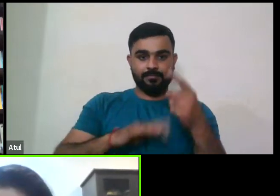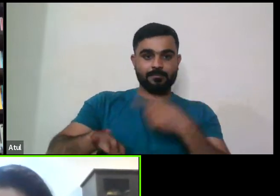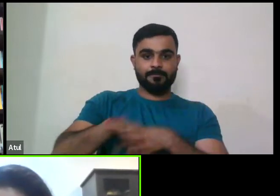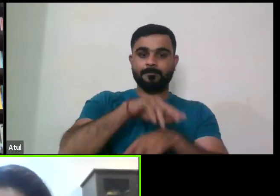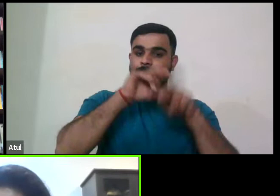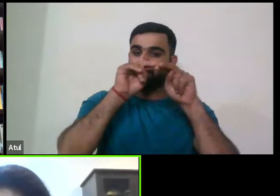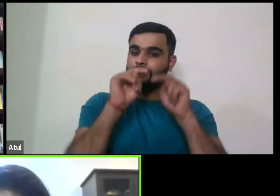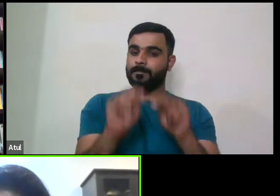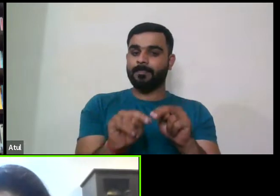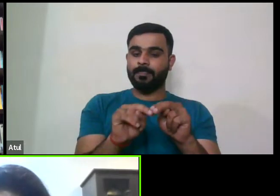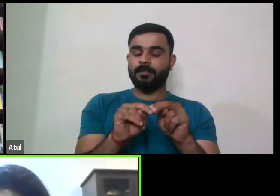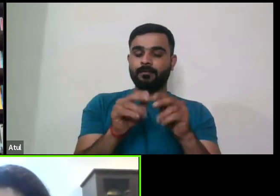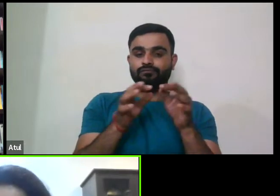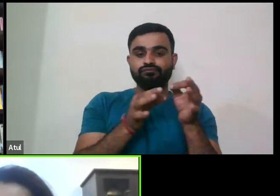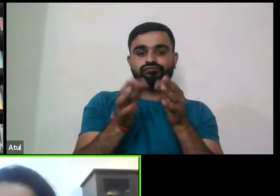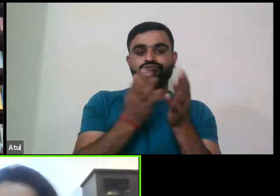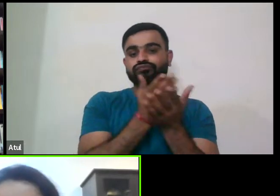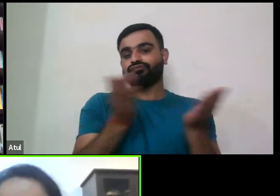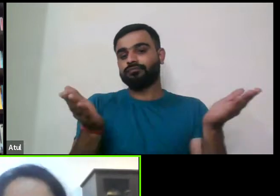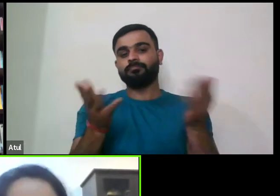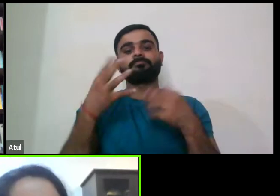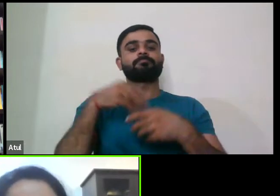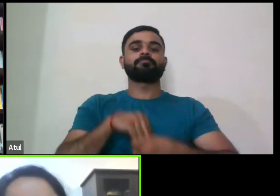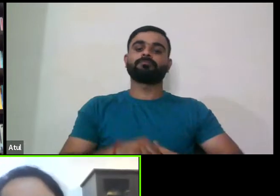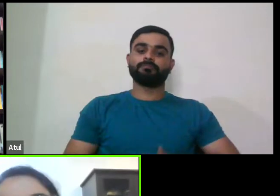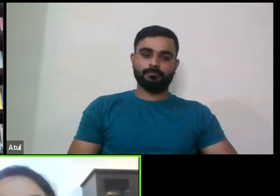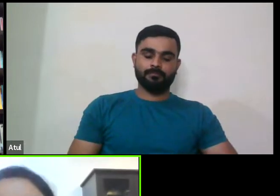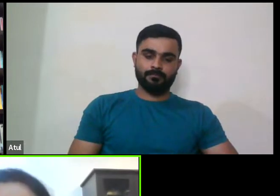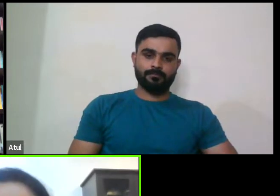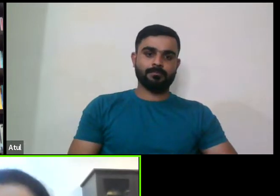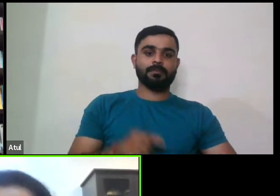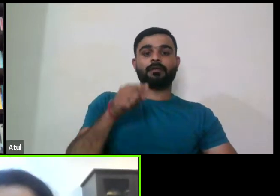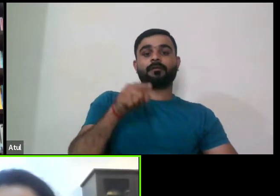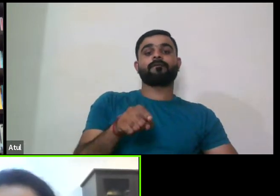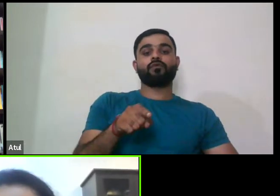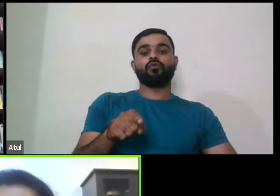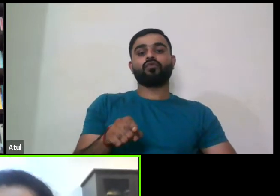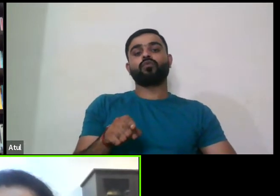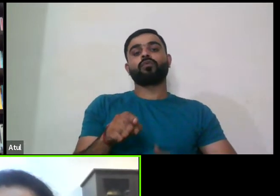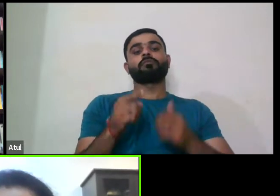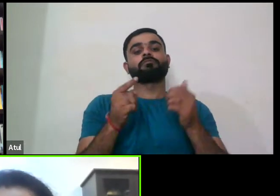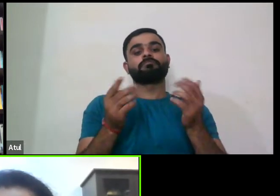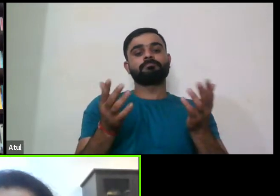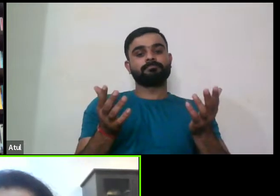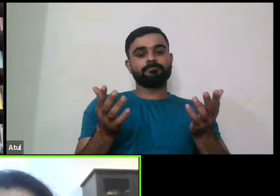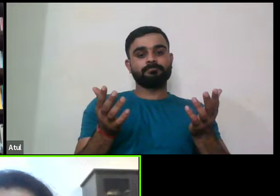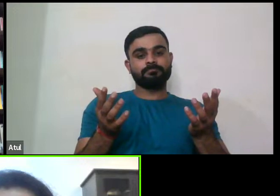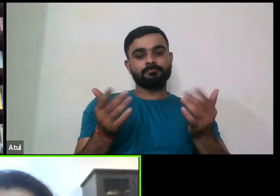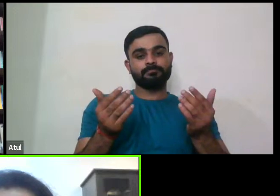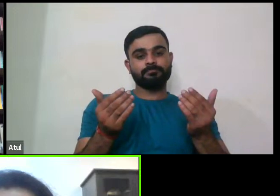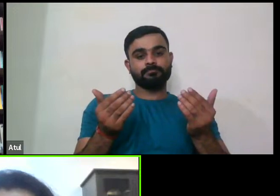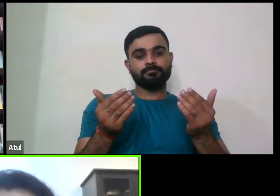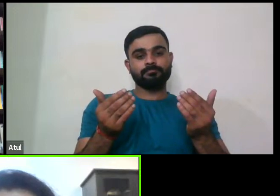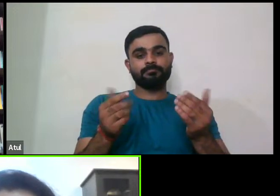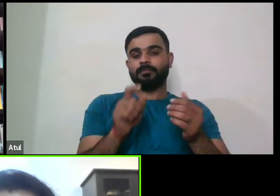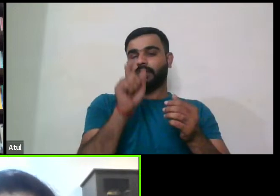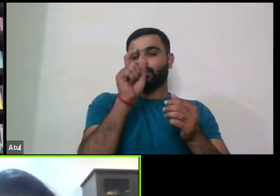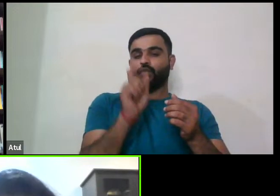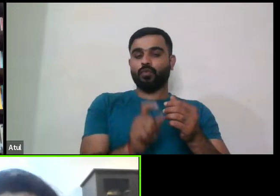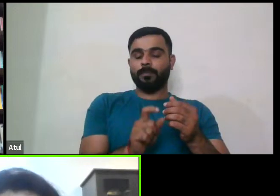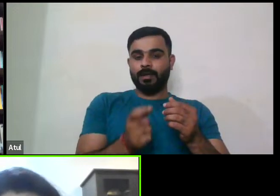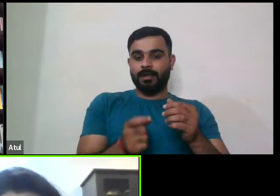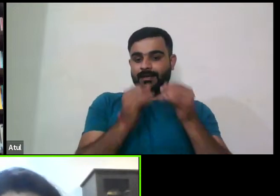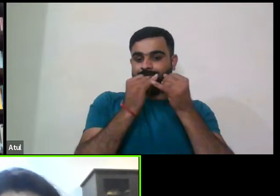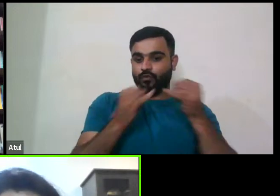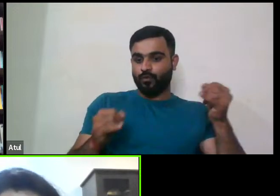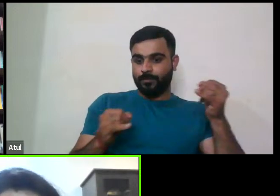needs to be glorified unnecessarily. And I think that is also, the in terms of the